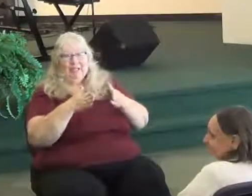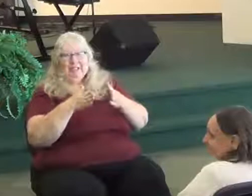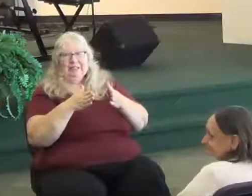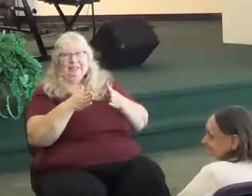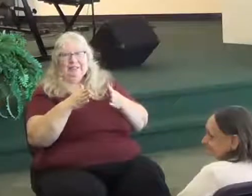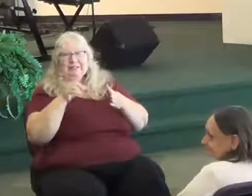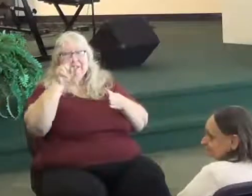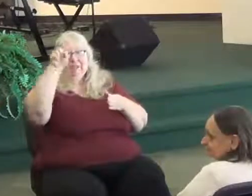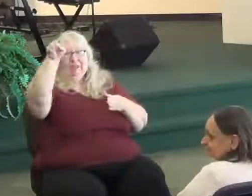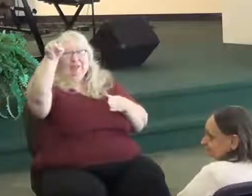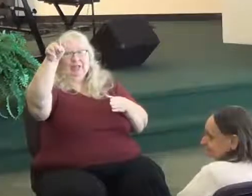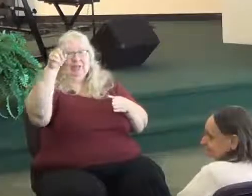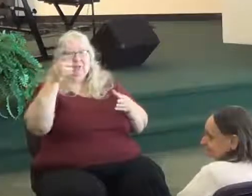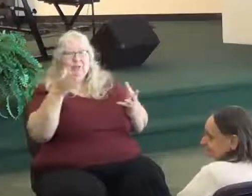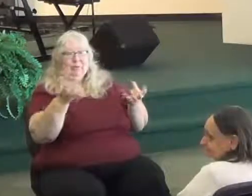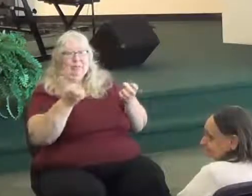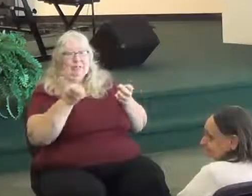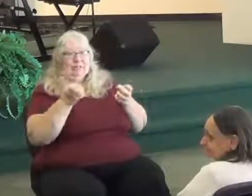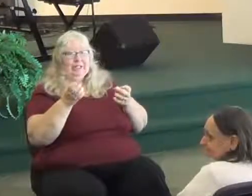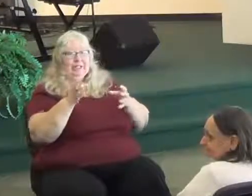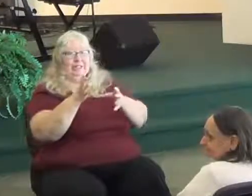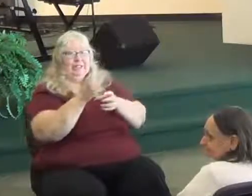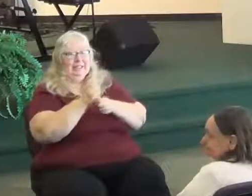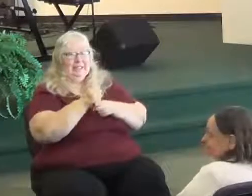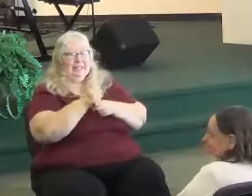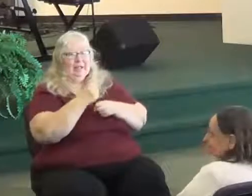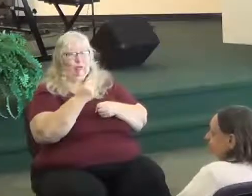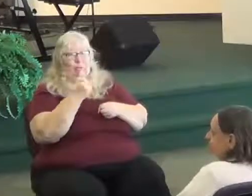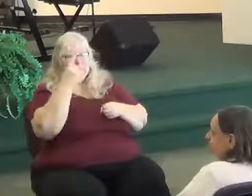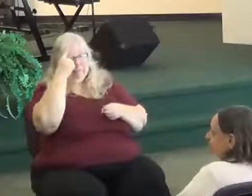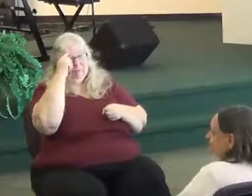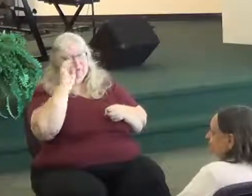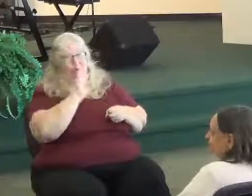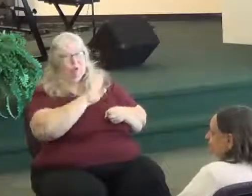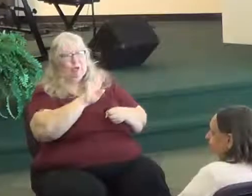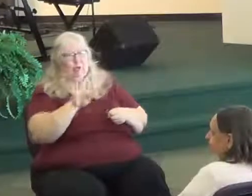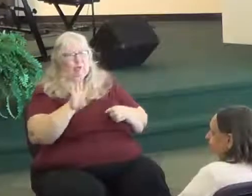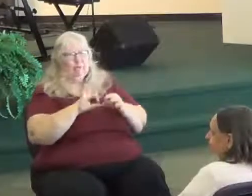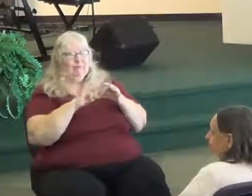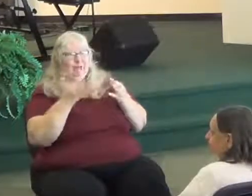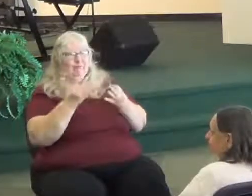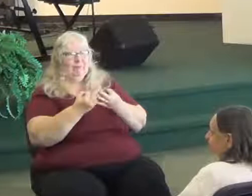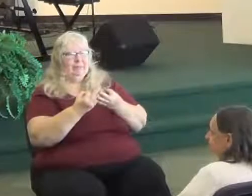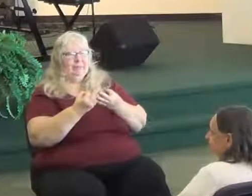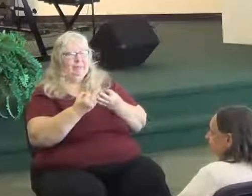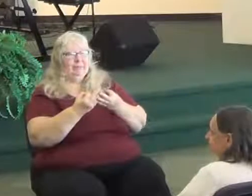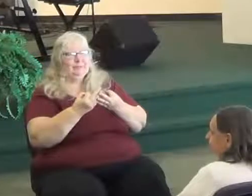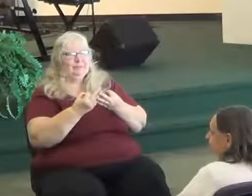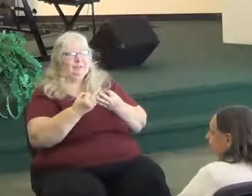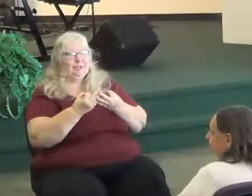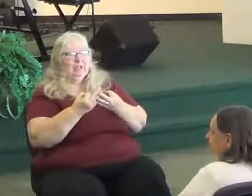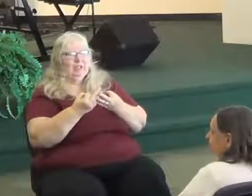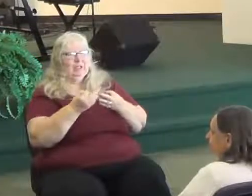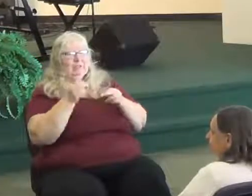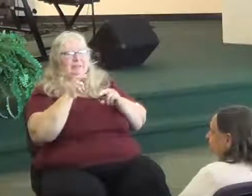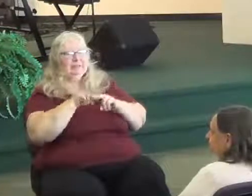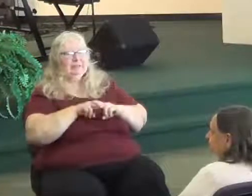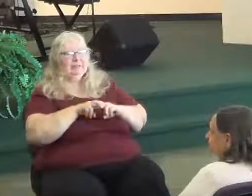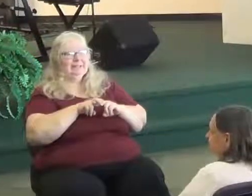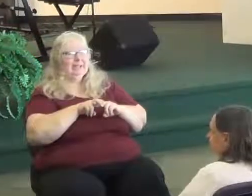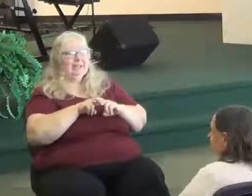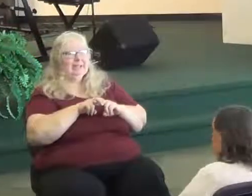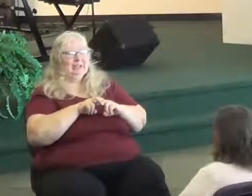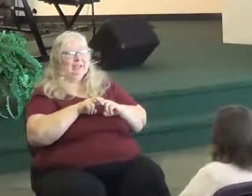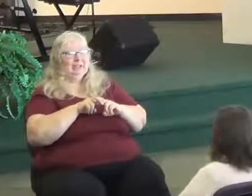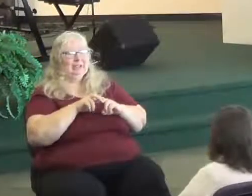we want you to grab one of the gift boxes for your family. And we want you to just settle in and have a good time this